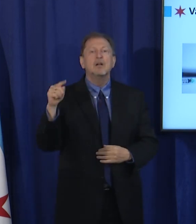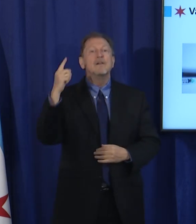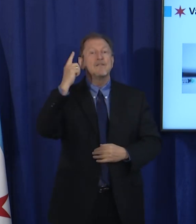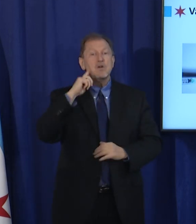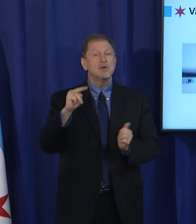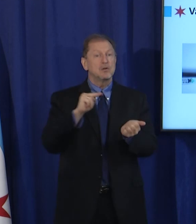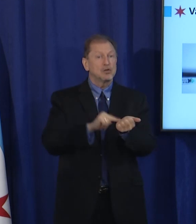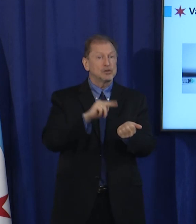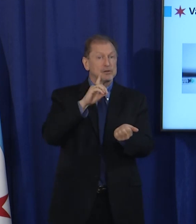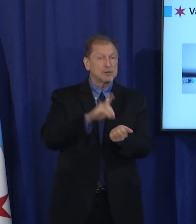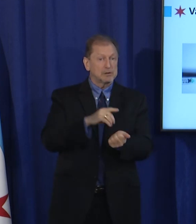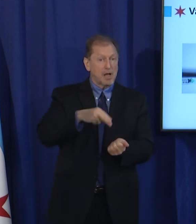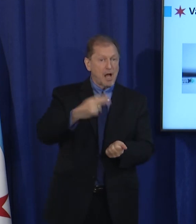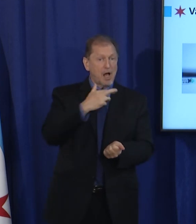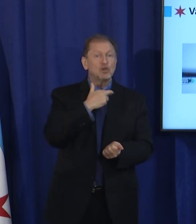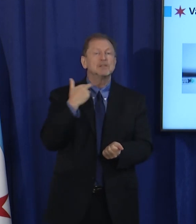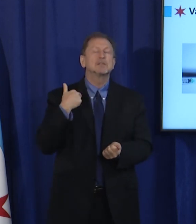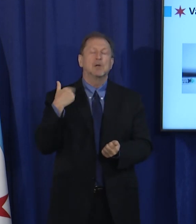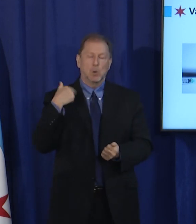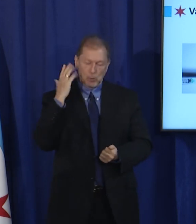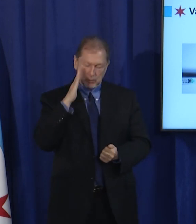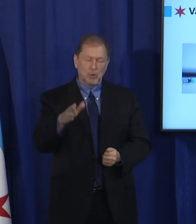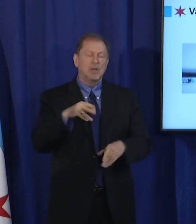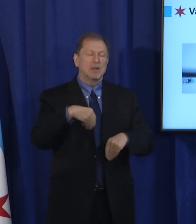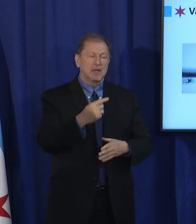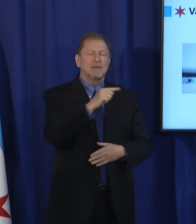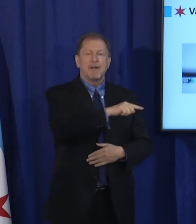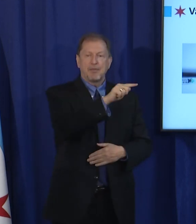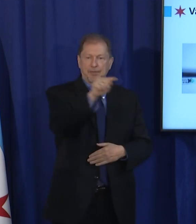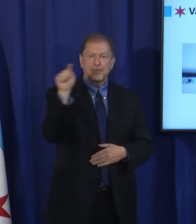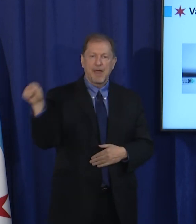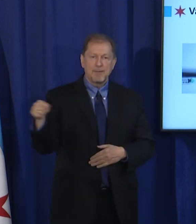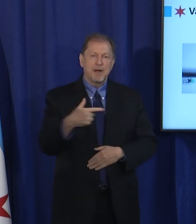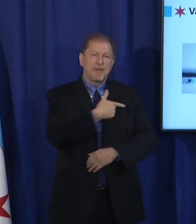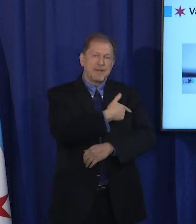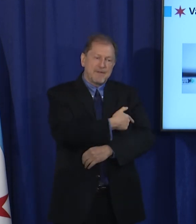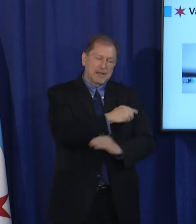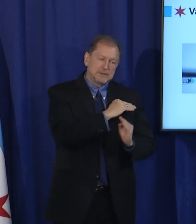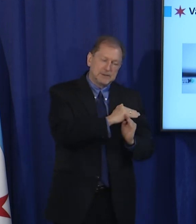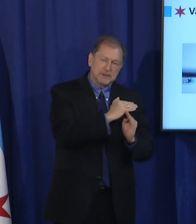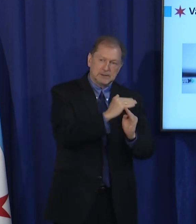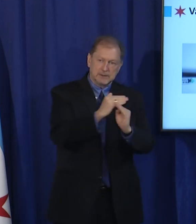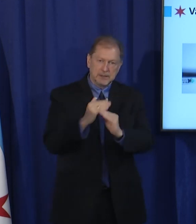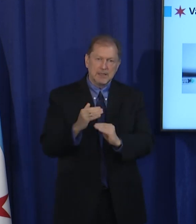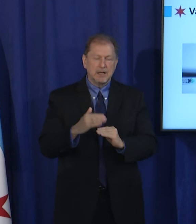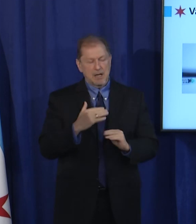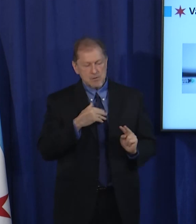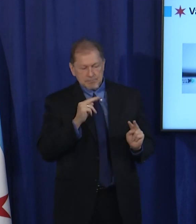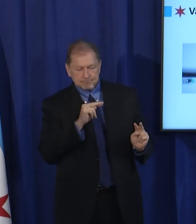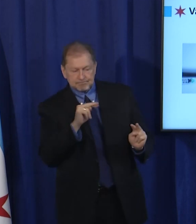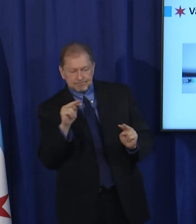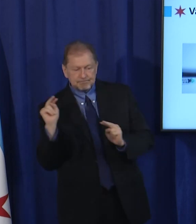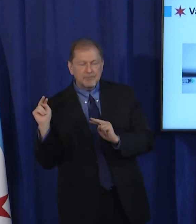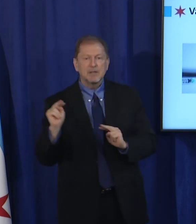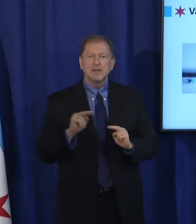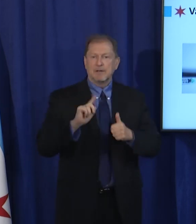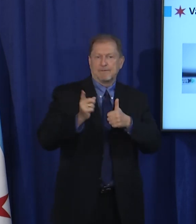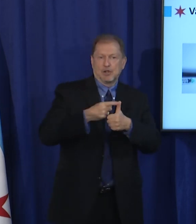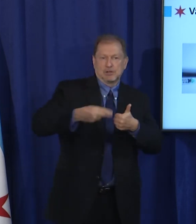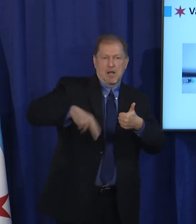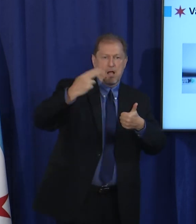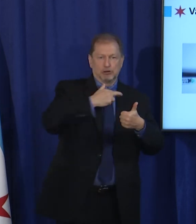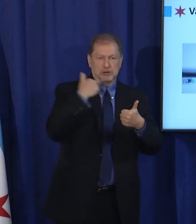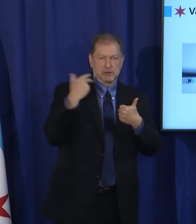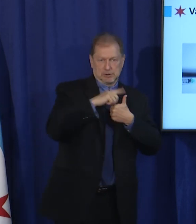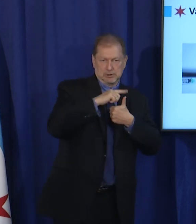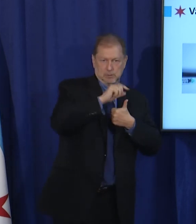workers, will be receiving vaccine and will be following up the uptake and continuing to focus on those highest risk